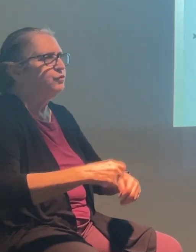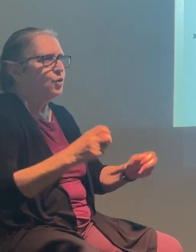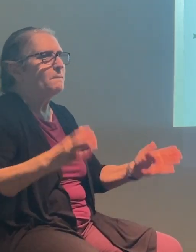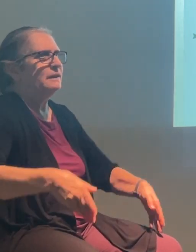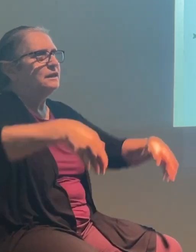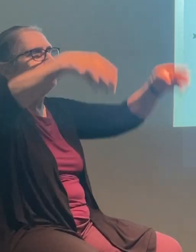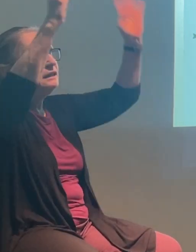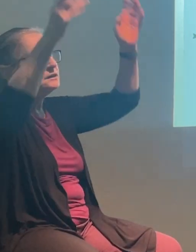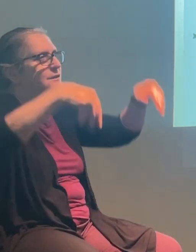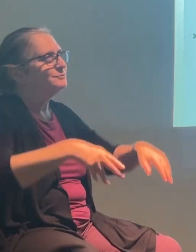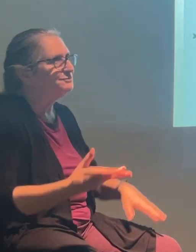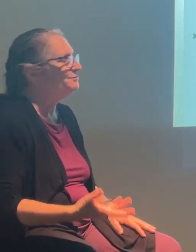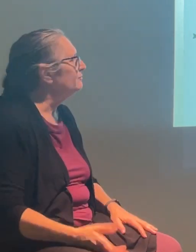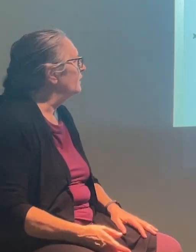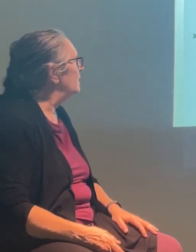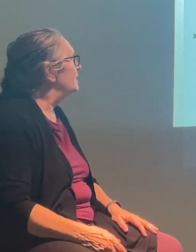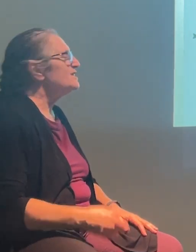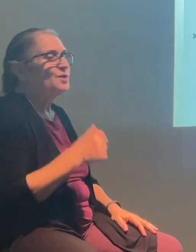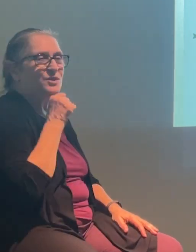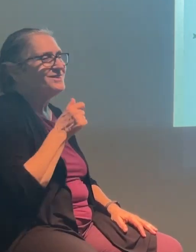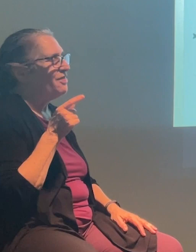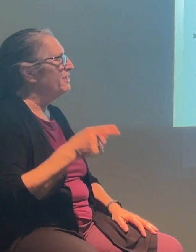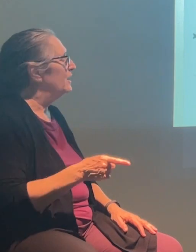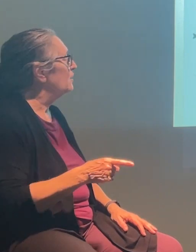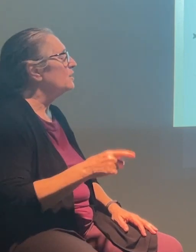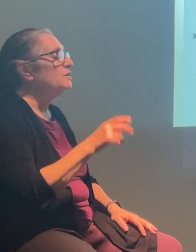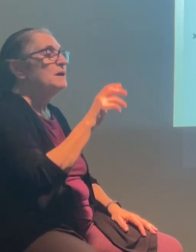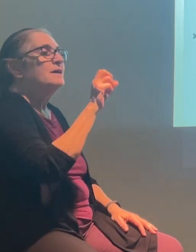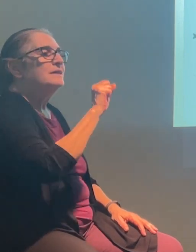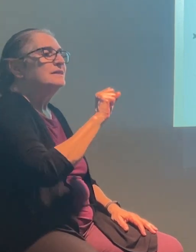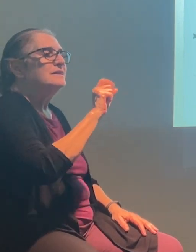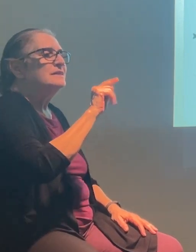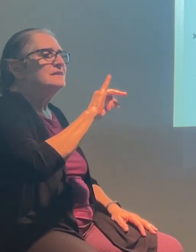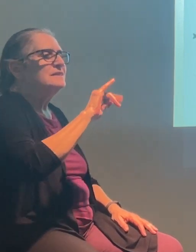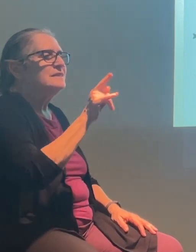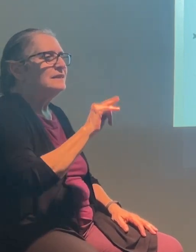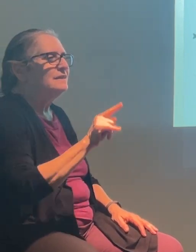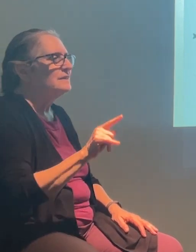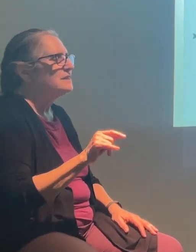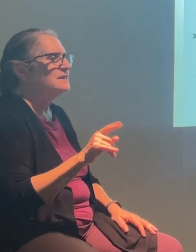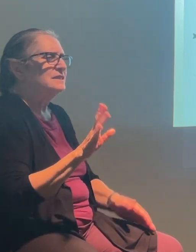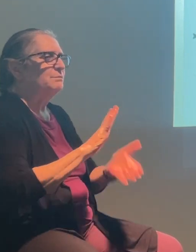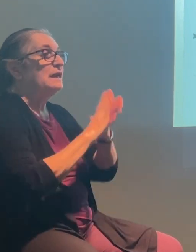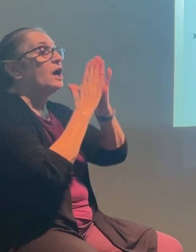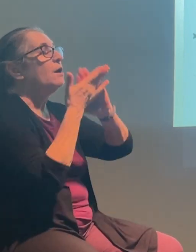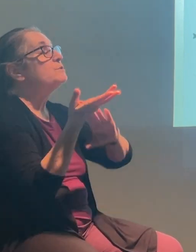that. So Stieglitz, he's really where it becomes very important.